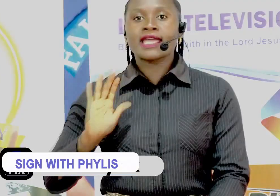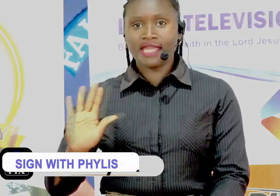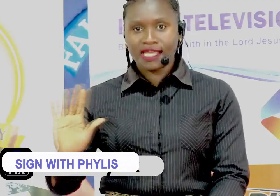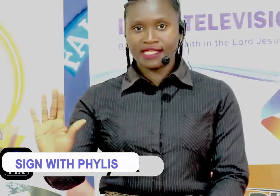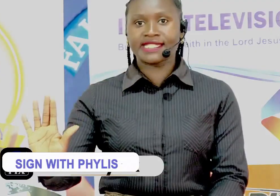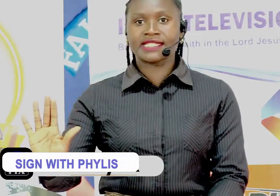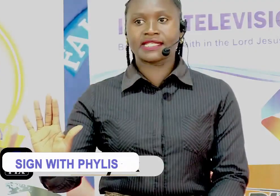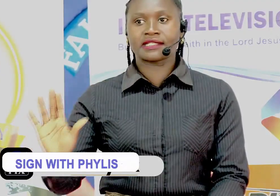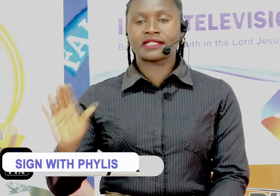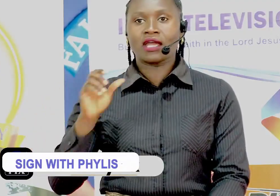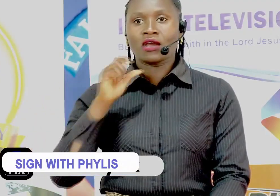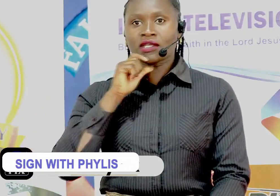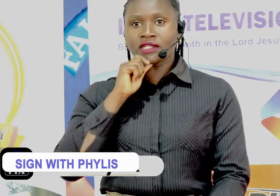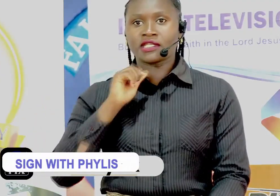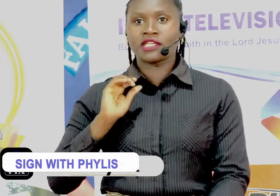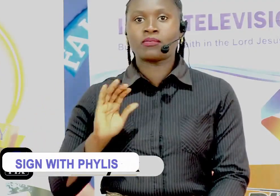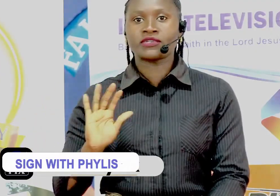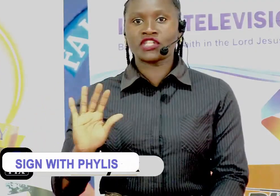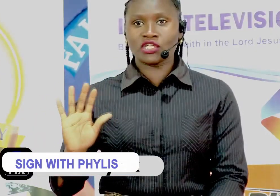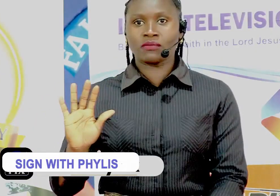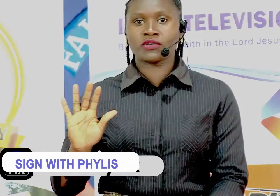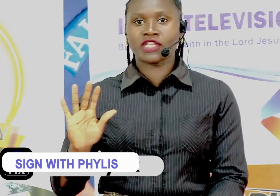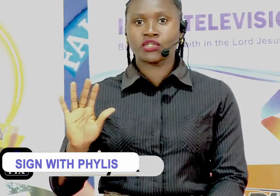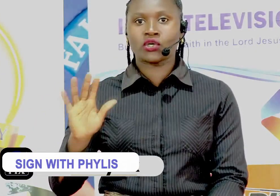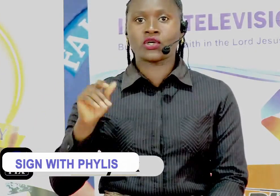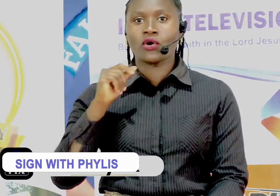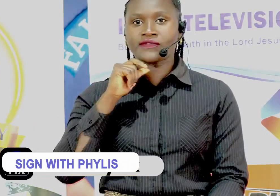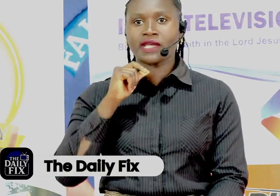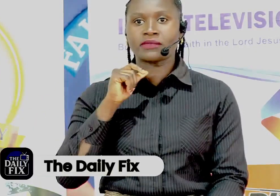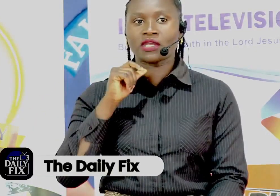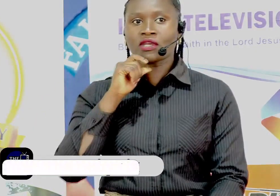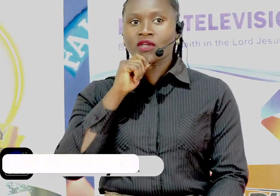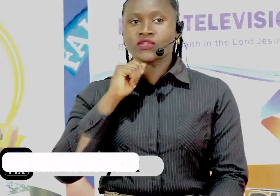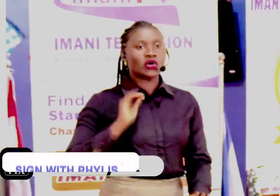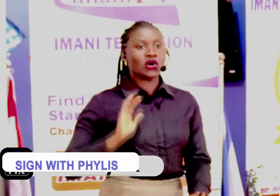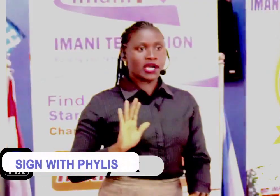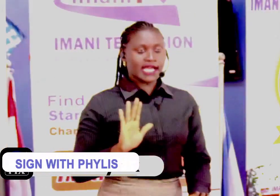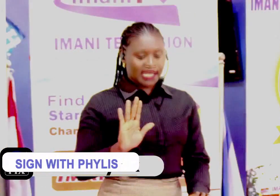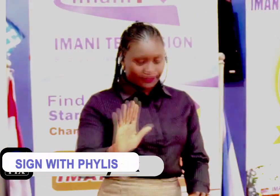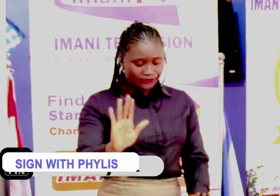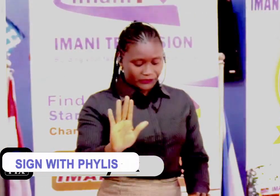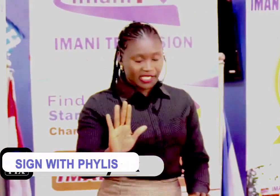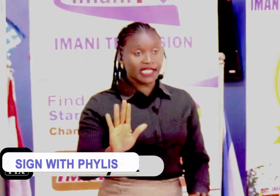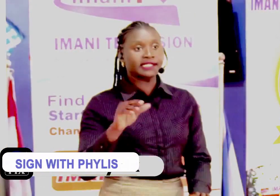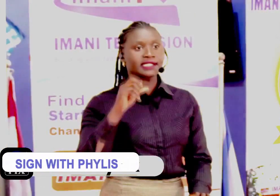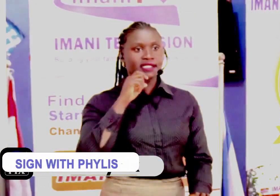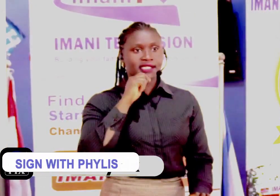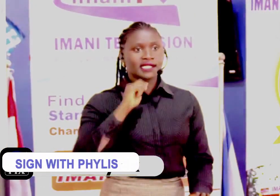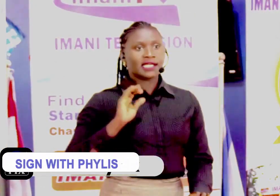his, the possession of something. So his